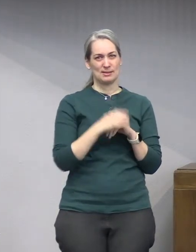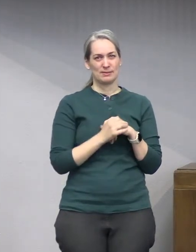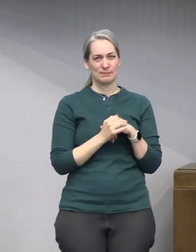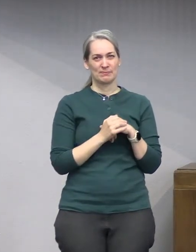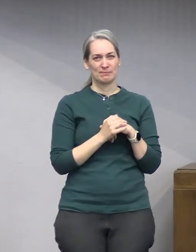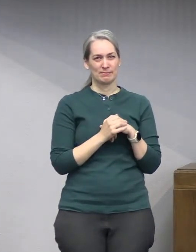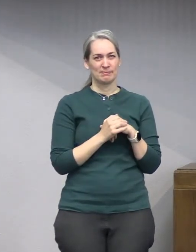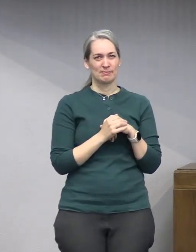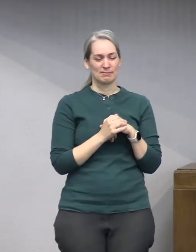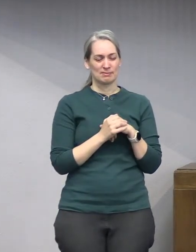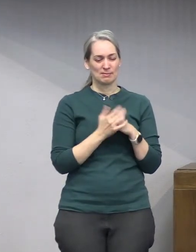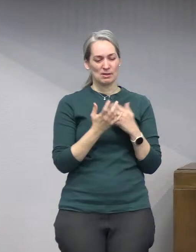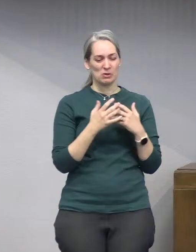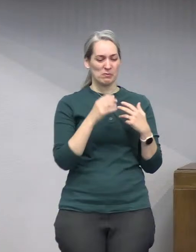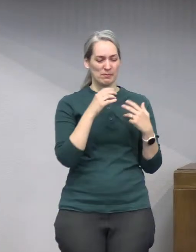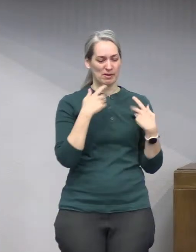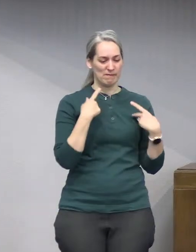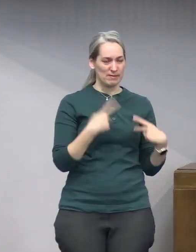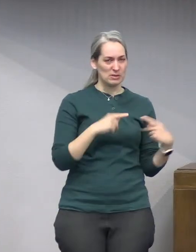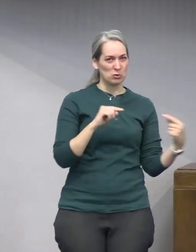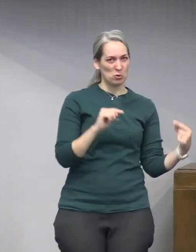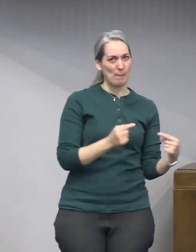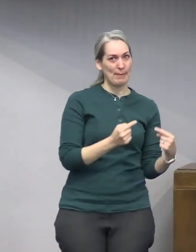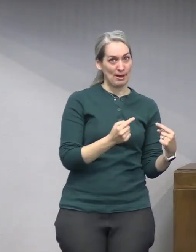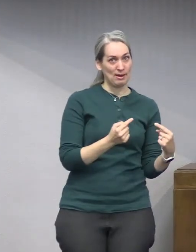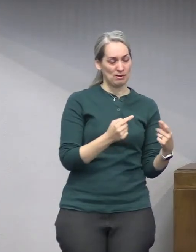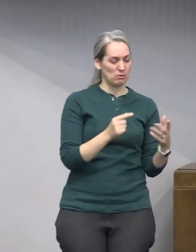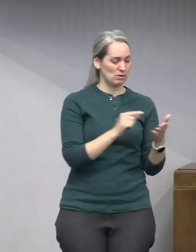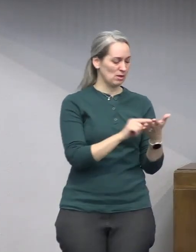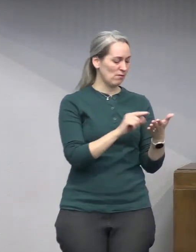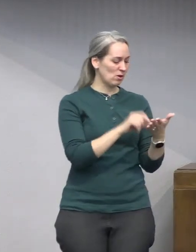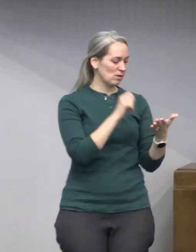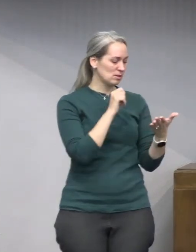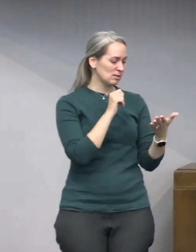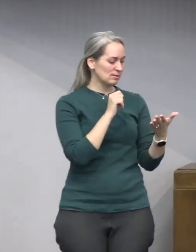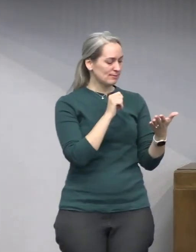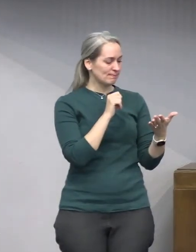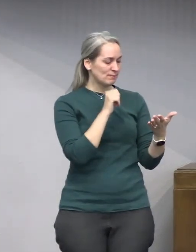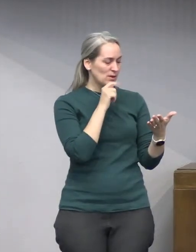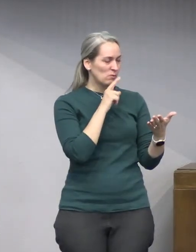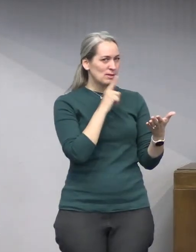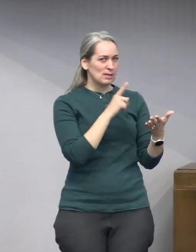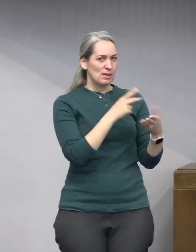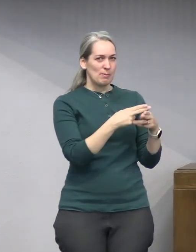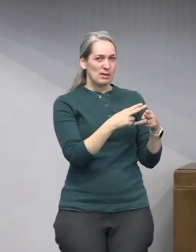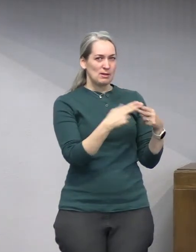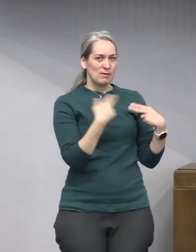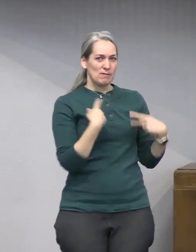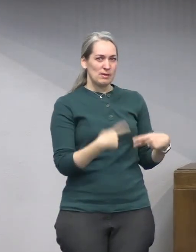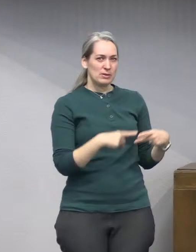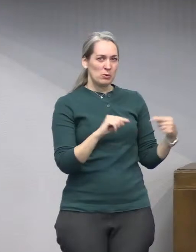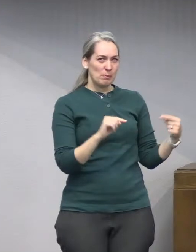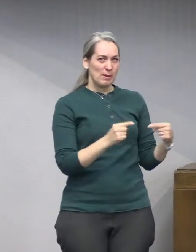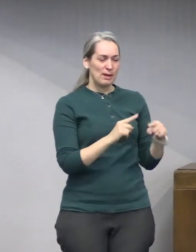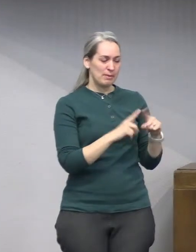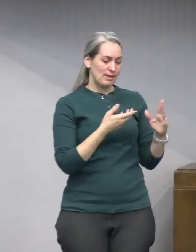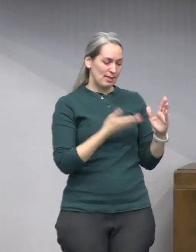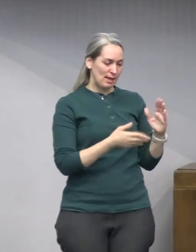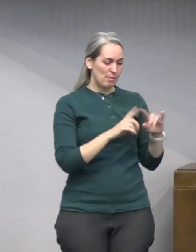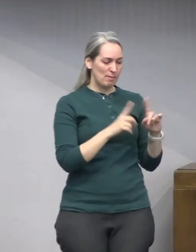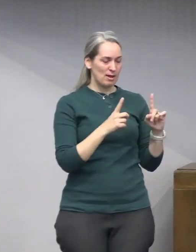Aside from any physical pain, which the text doesn't really mention, but probably was there, what